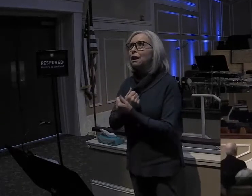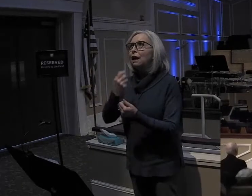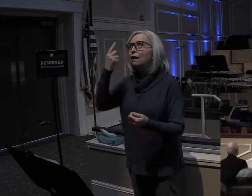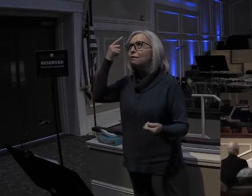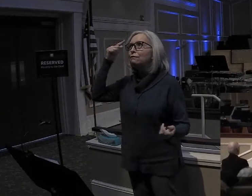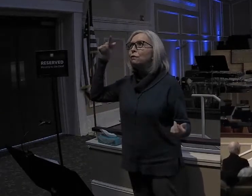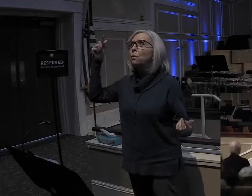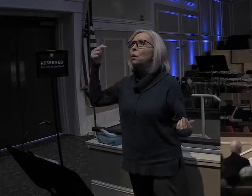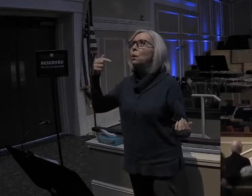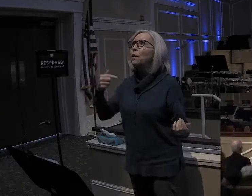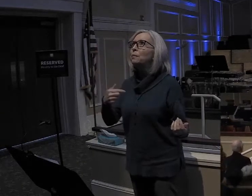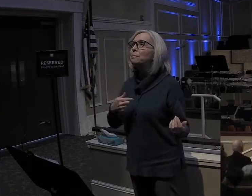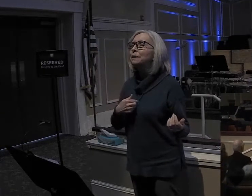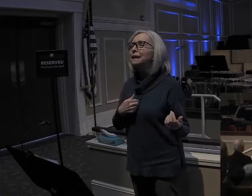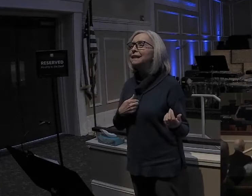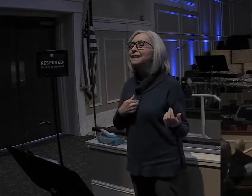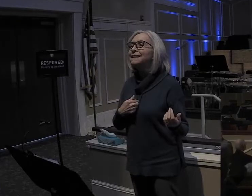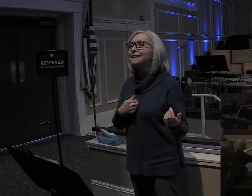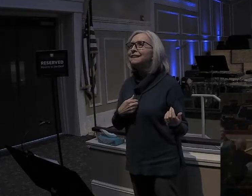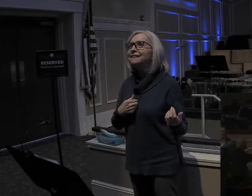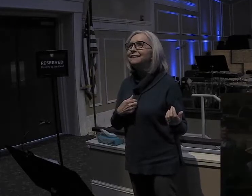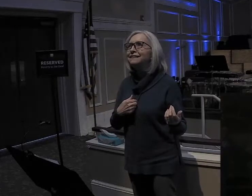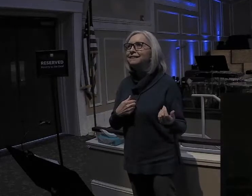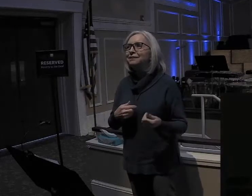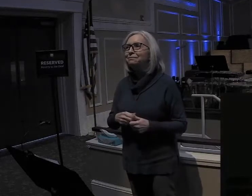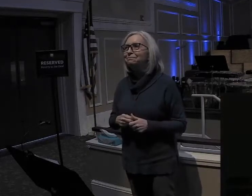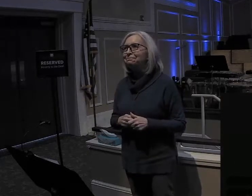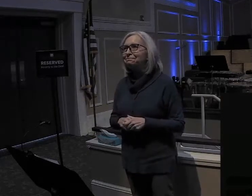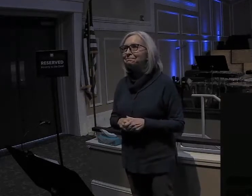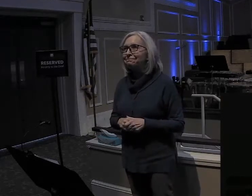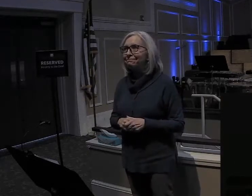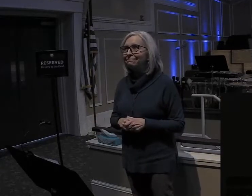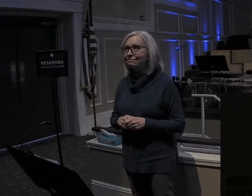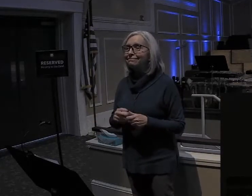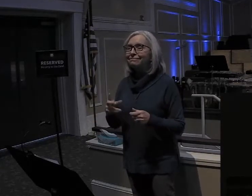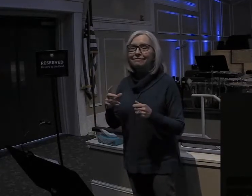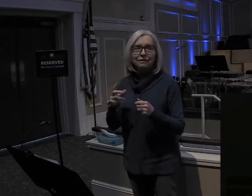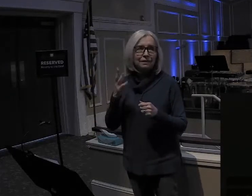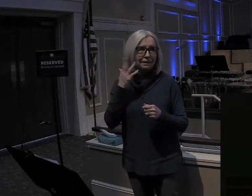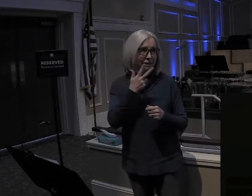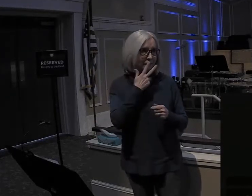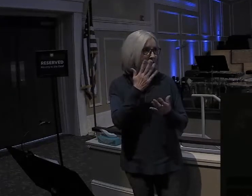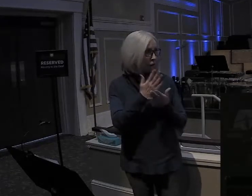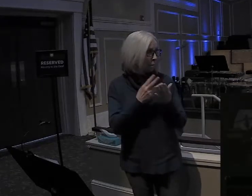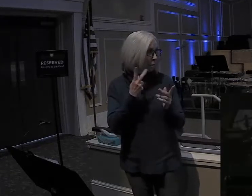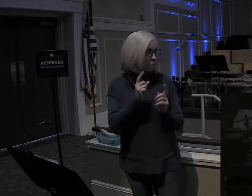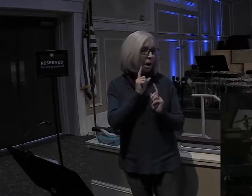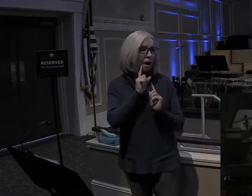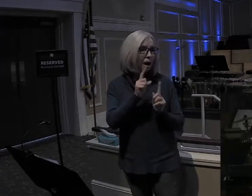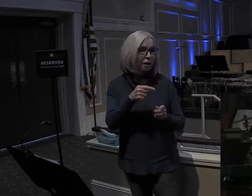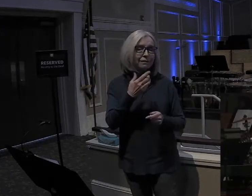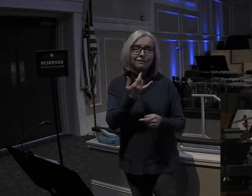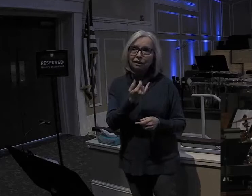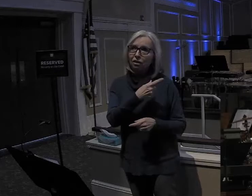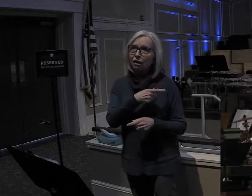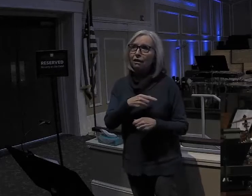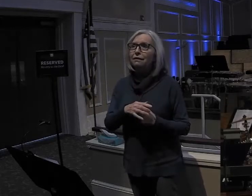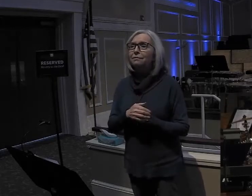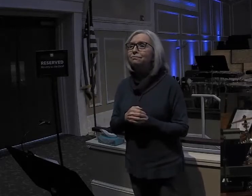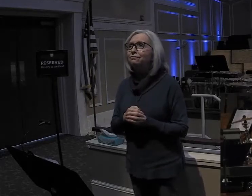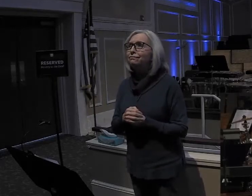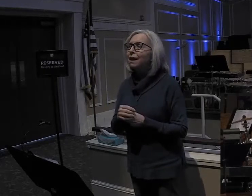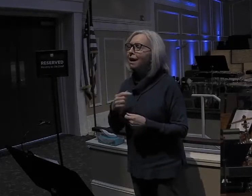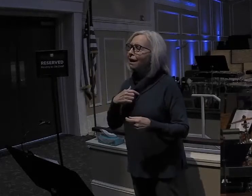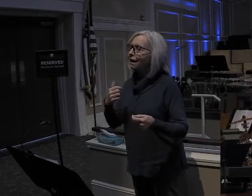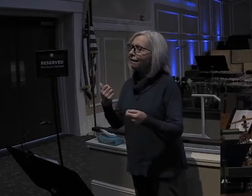Savior's love for me. You can see we've had some respond at the altar. I